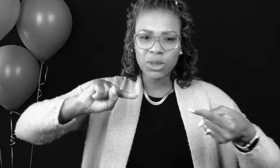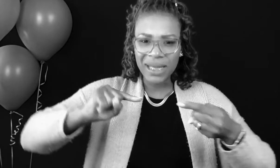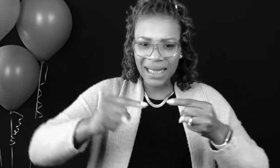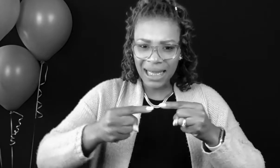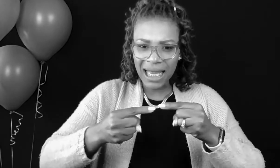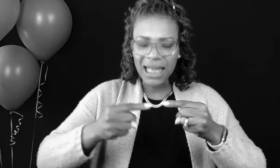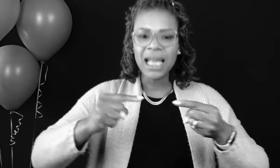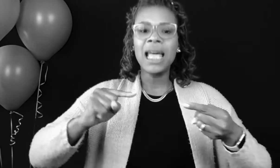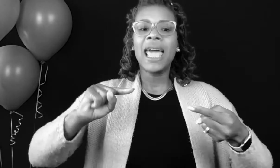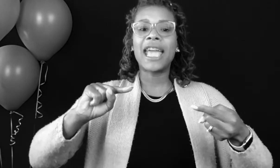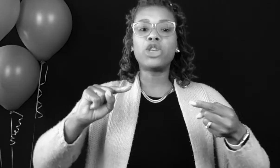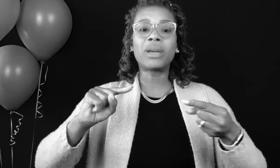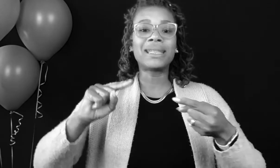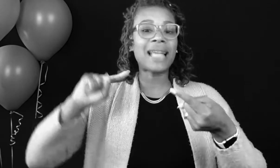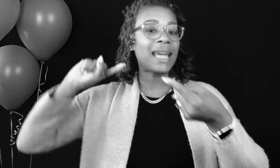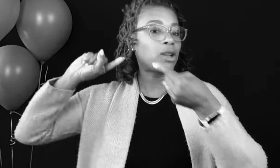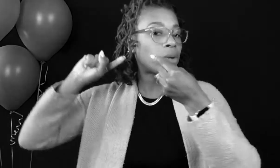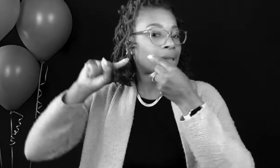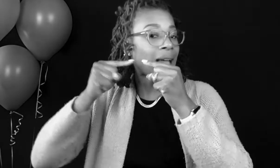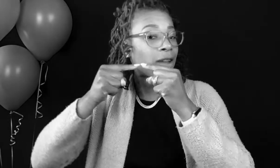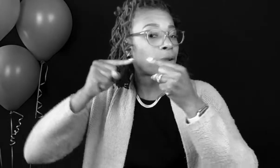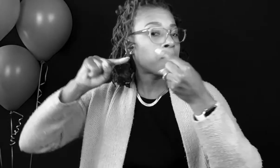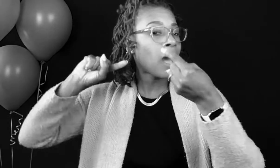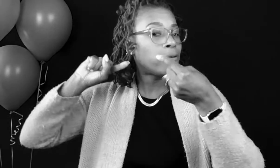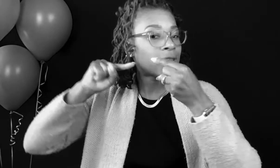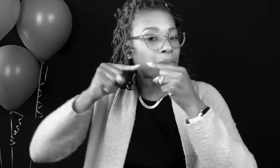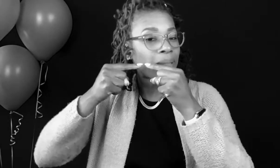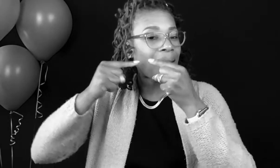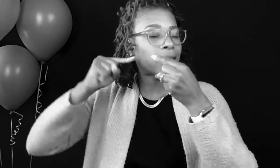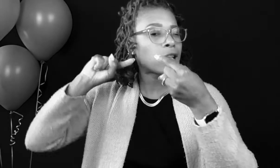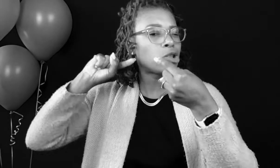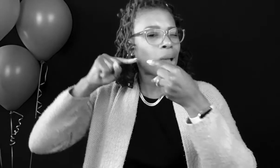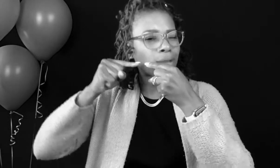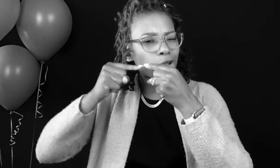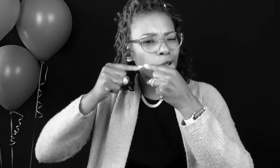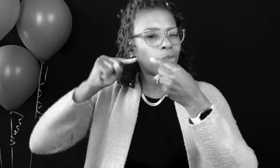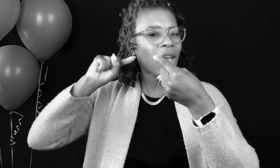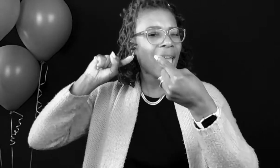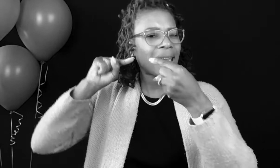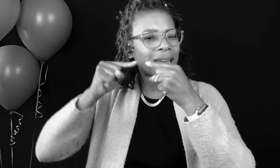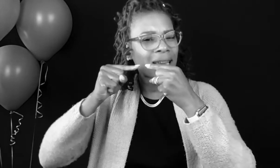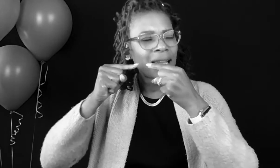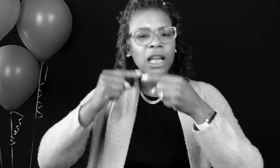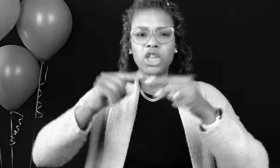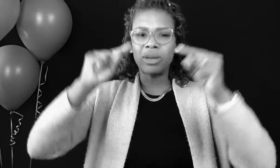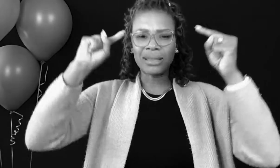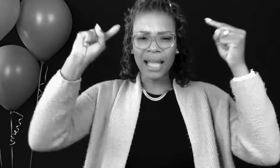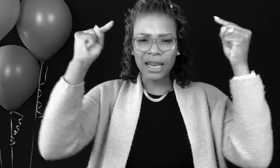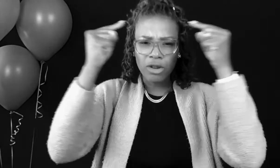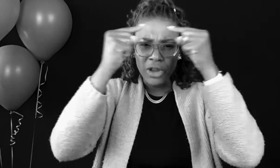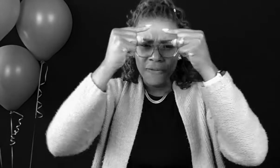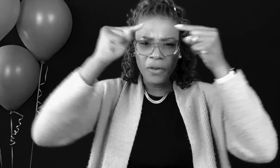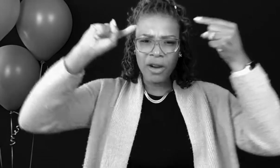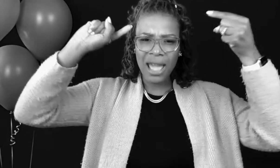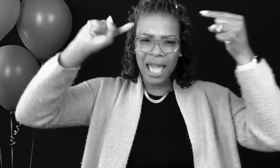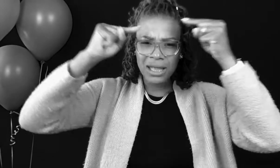twisting it. And you can sign it on the side of your mouth to imply that you have a toothache. You can sign it on your forehead to show that